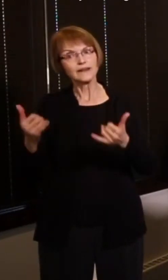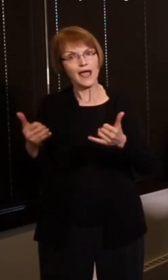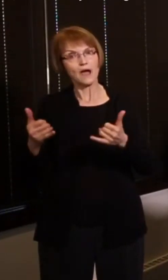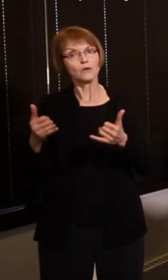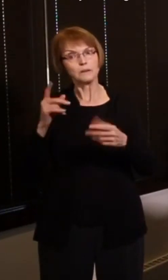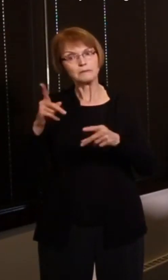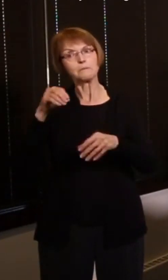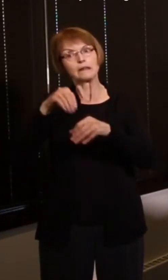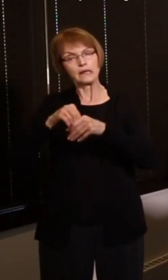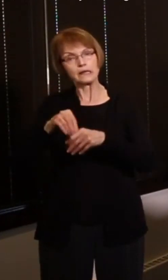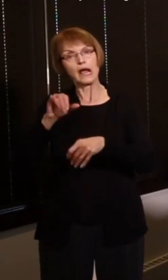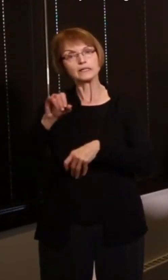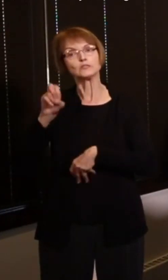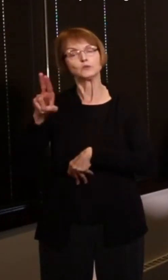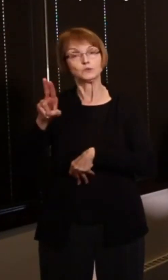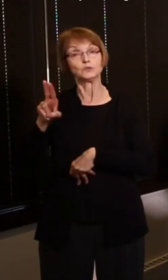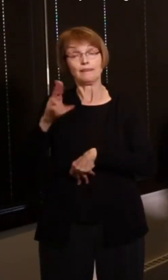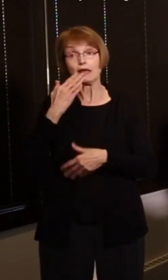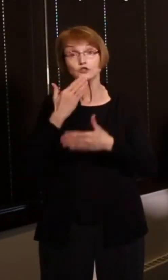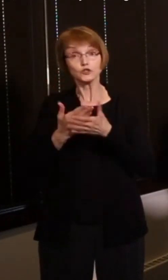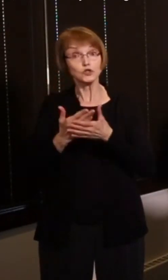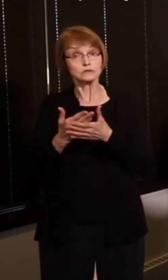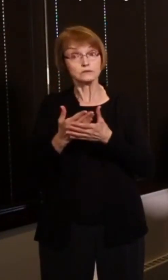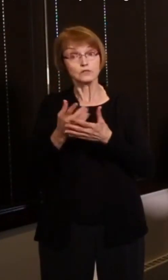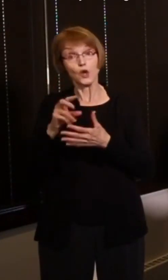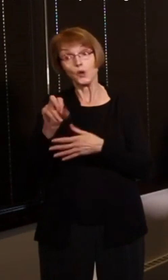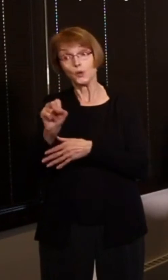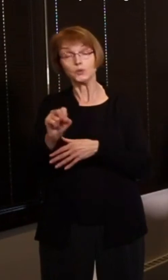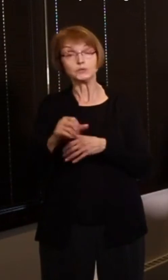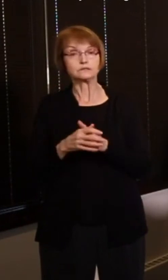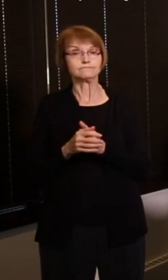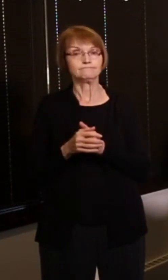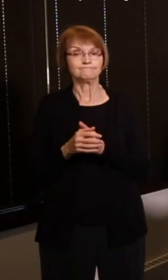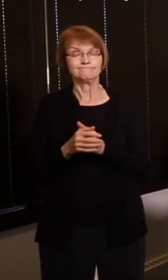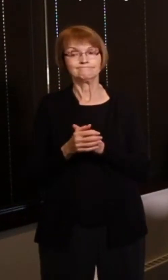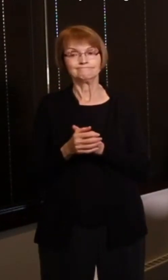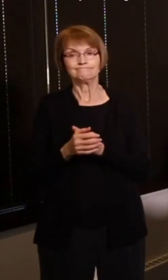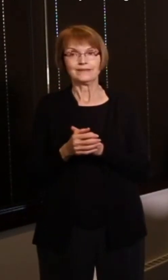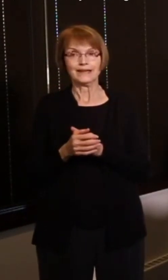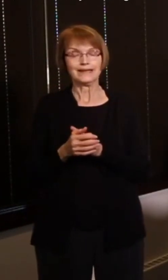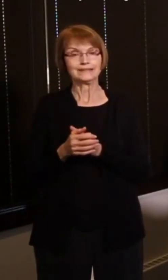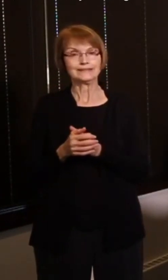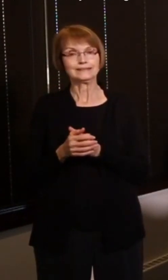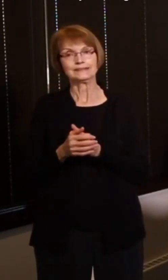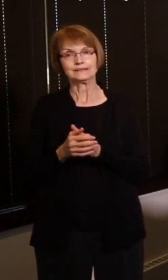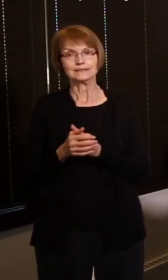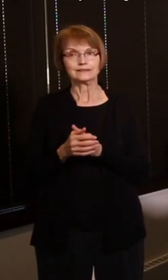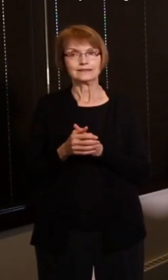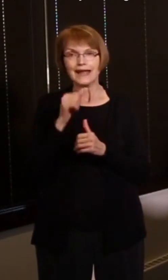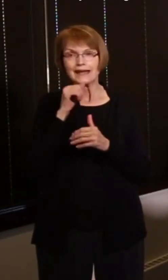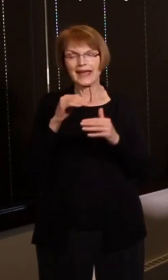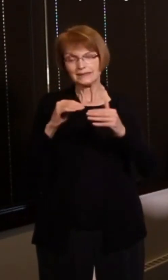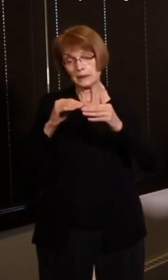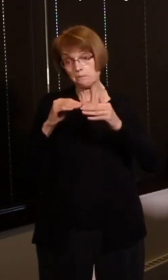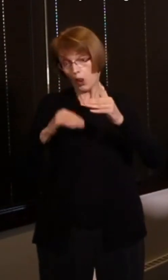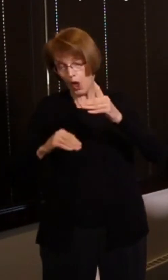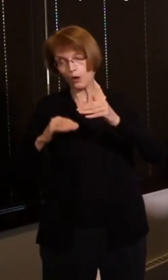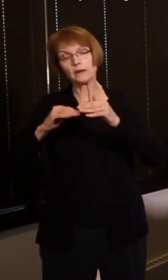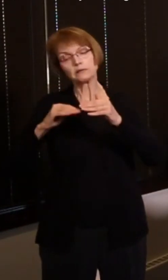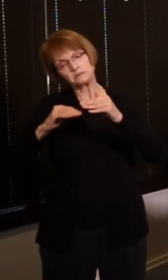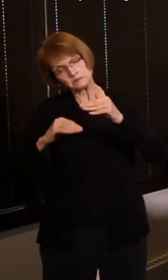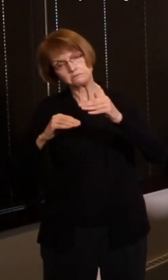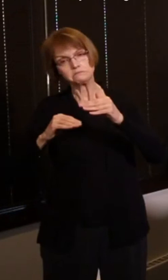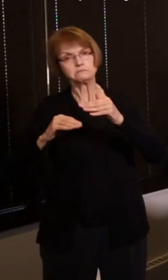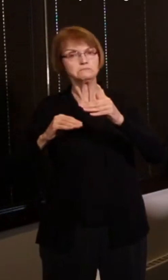our ICU capacity. So that's good news. Not a huge, not significantly below that 10% mark, but it is